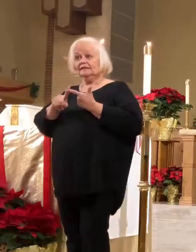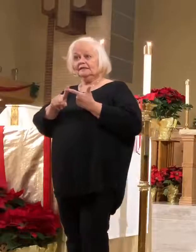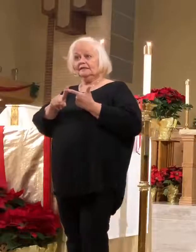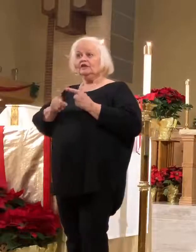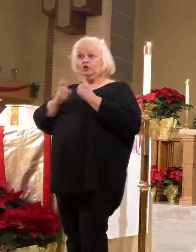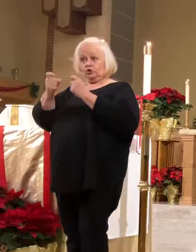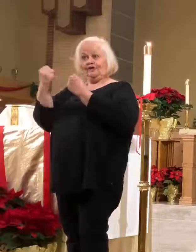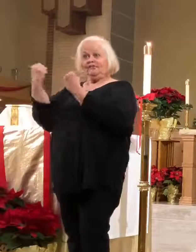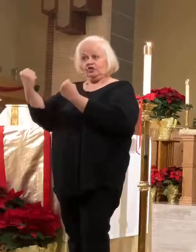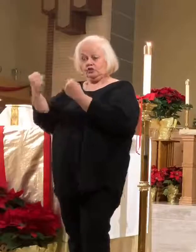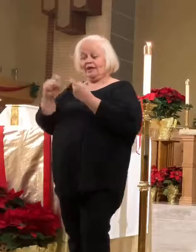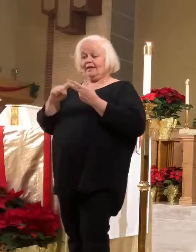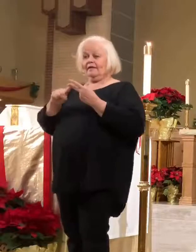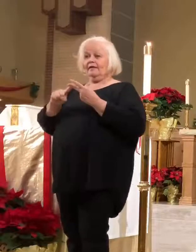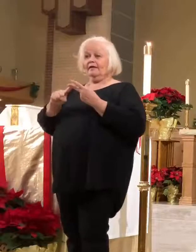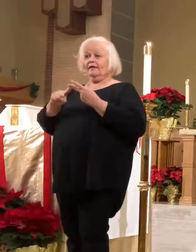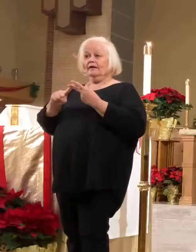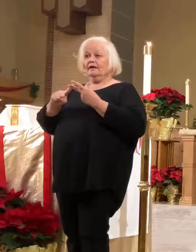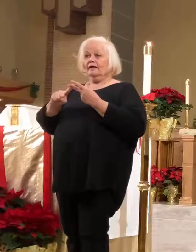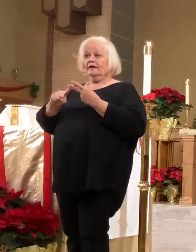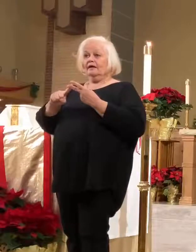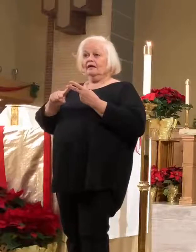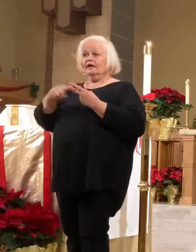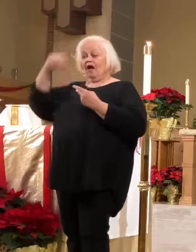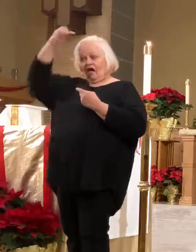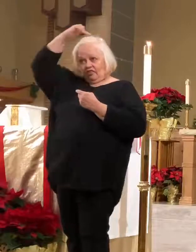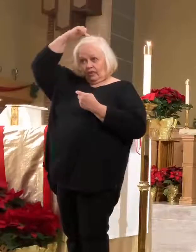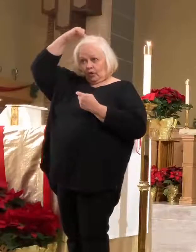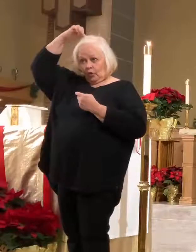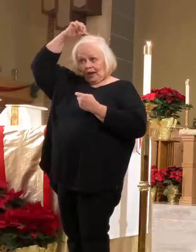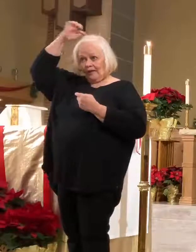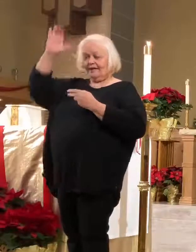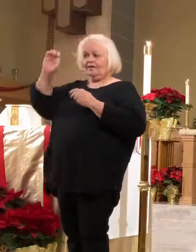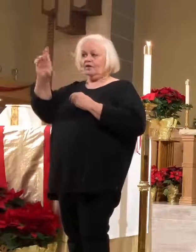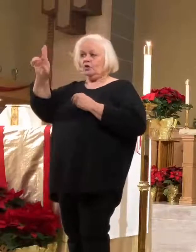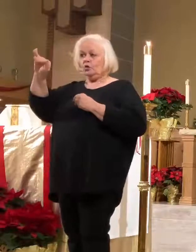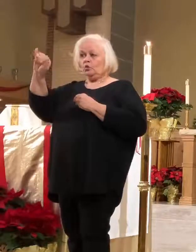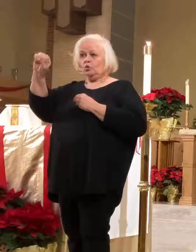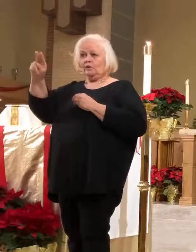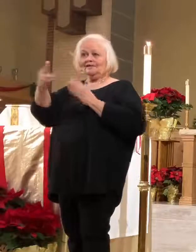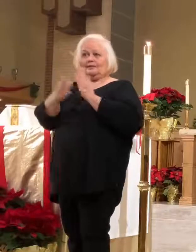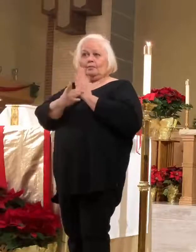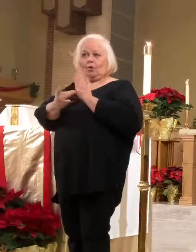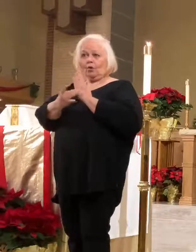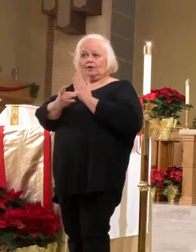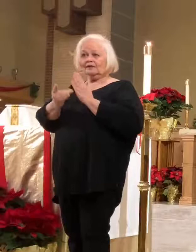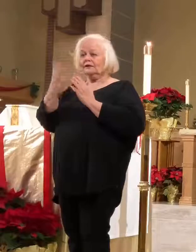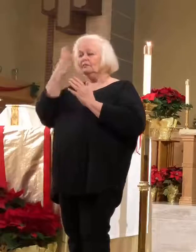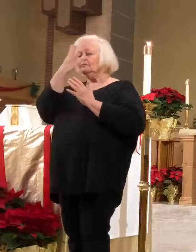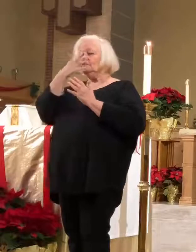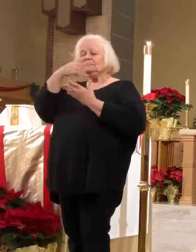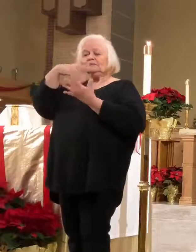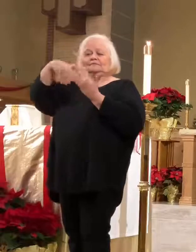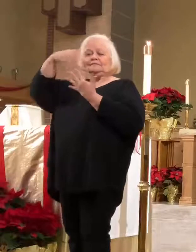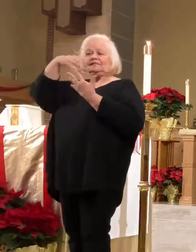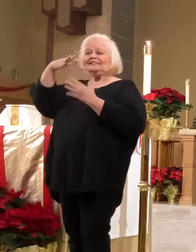to give strength. We're anointed on the crown of our head with chrism, that wonderful aromatic